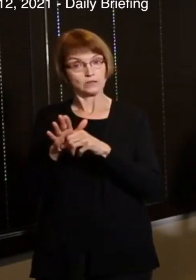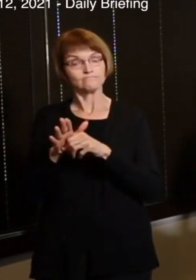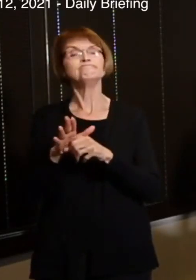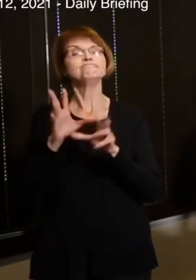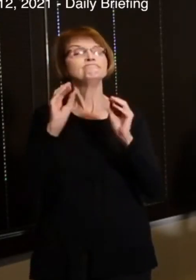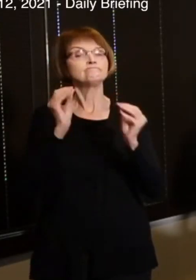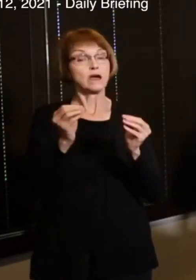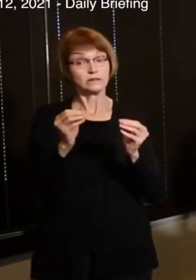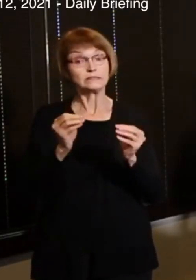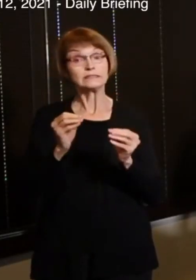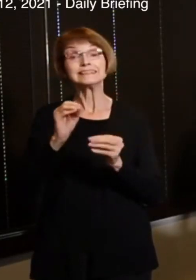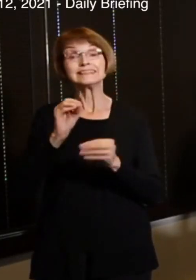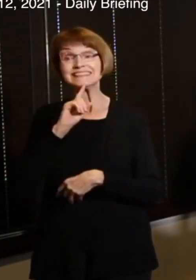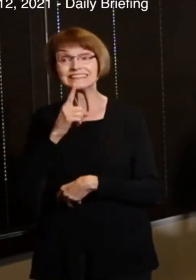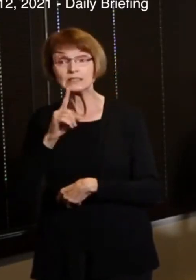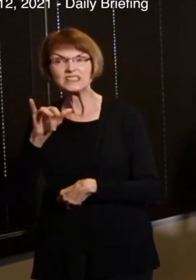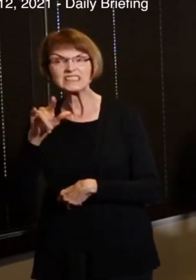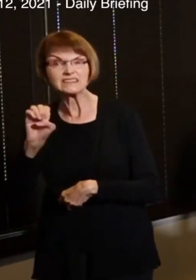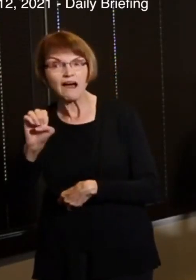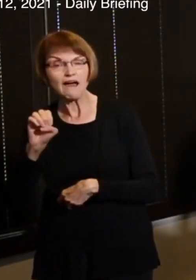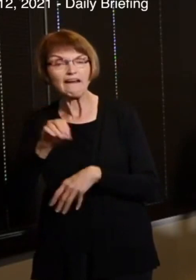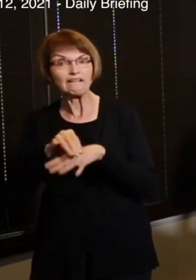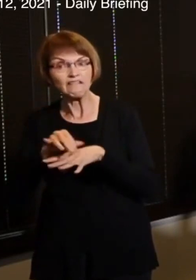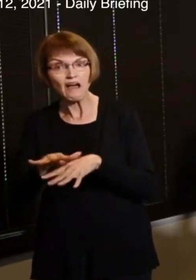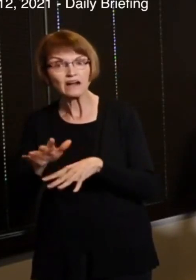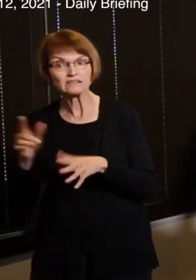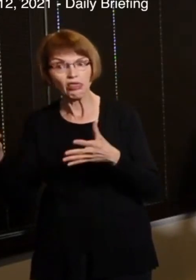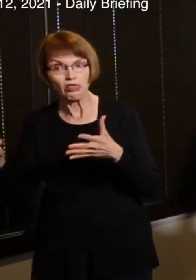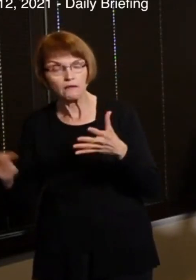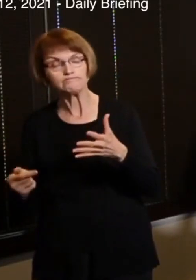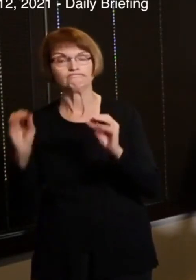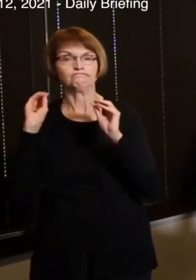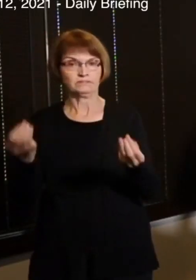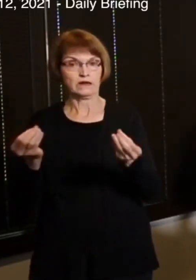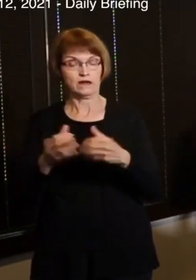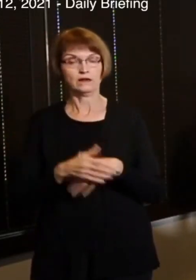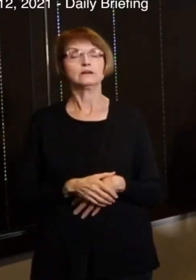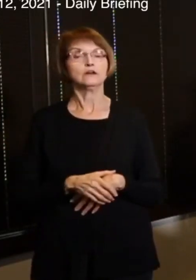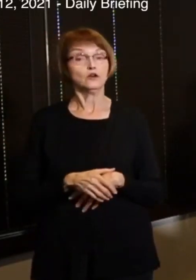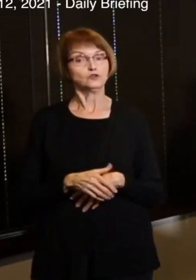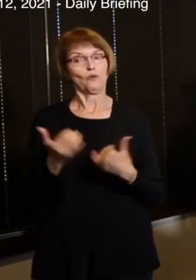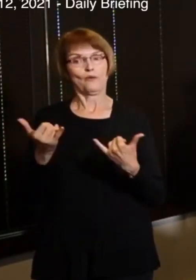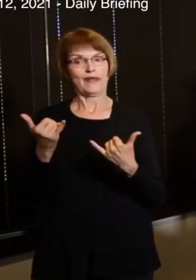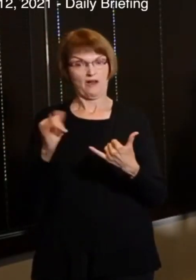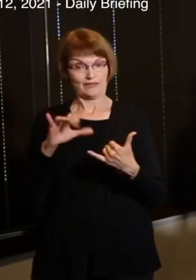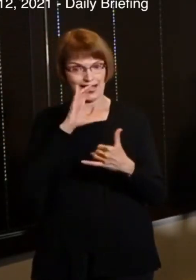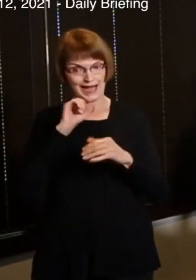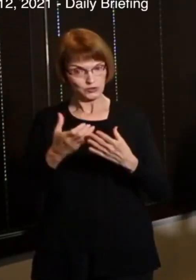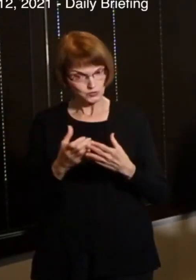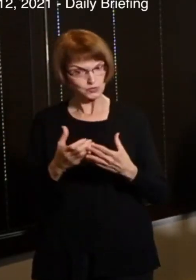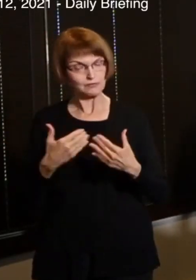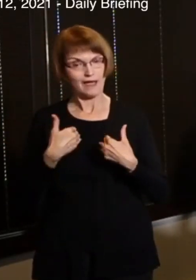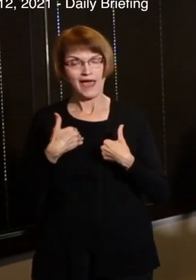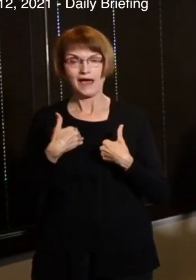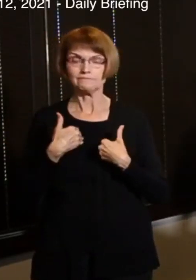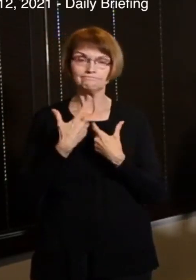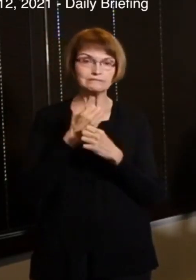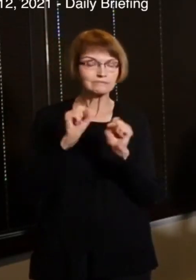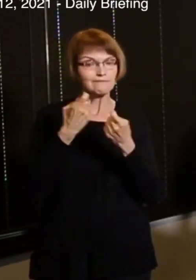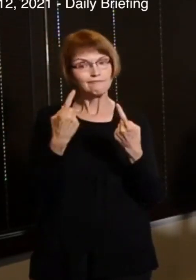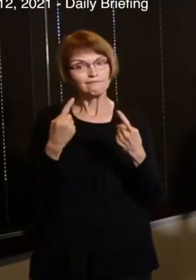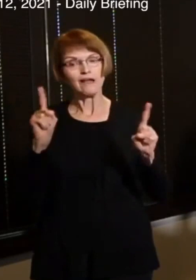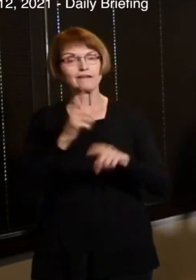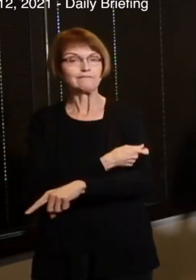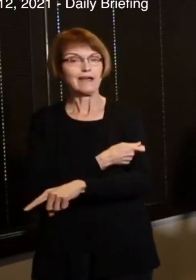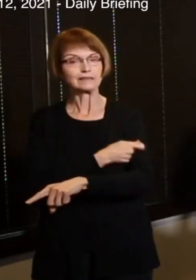either. So having this safe and effective vaccine available for this age group is just extremely good